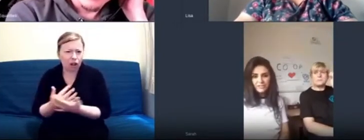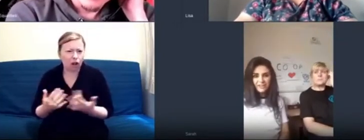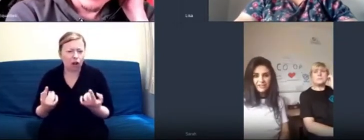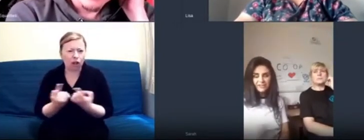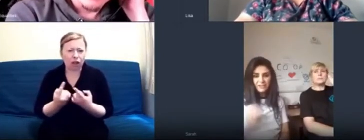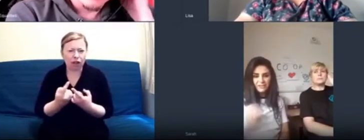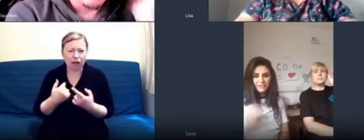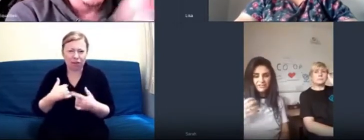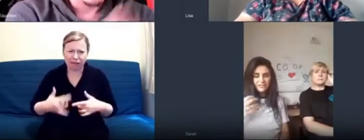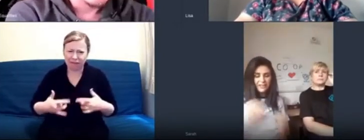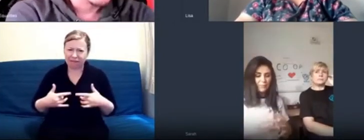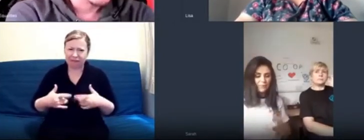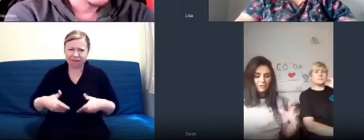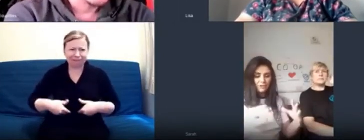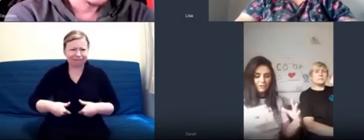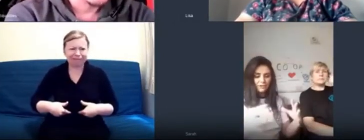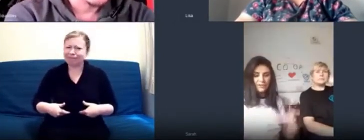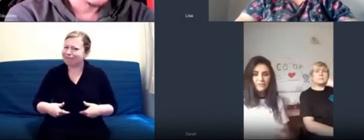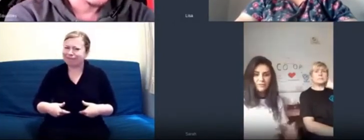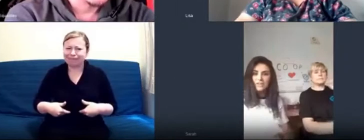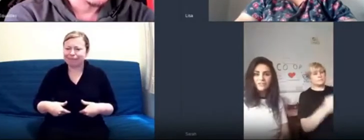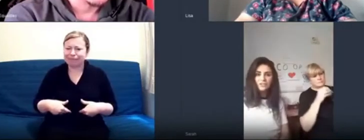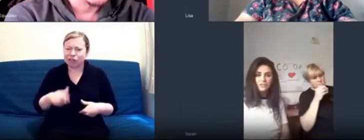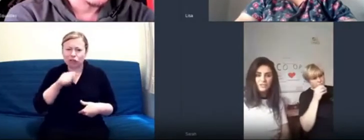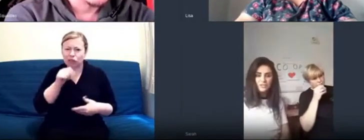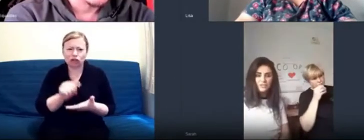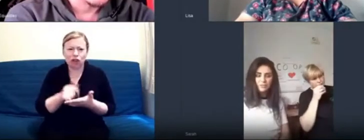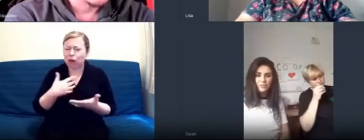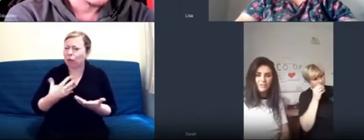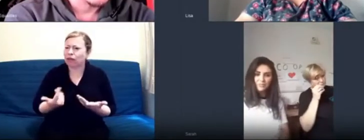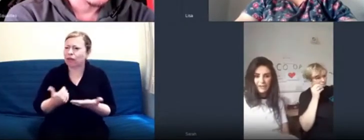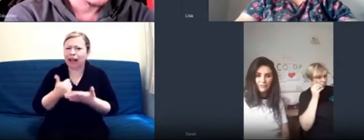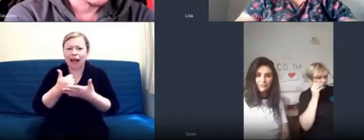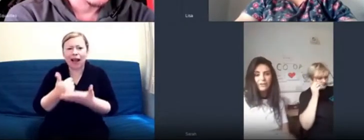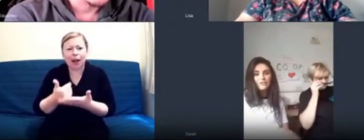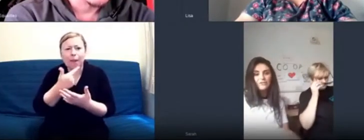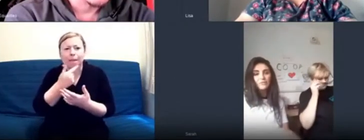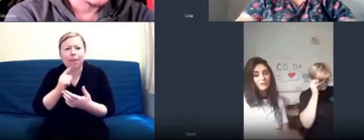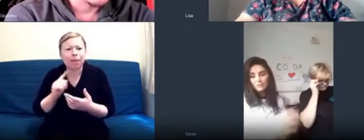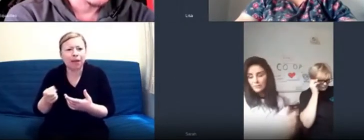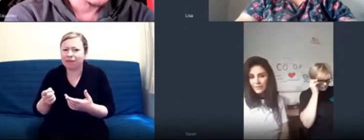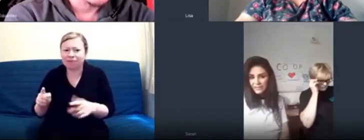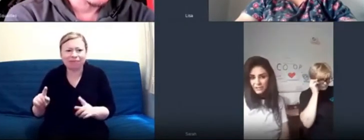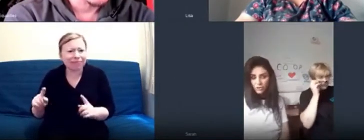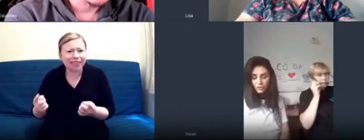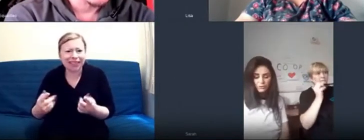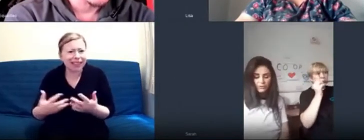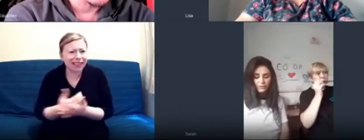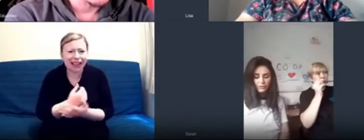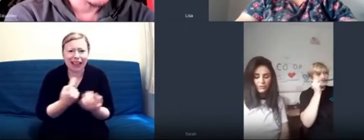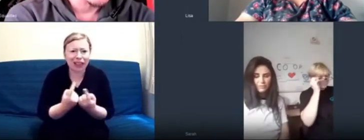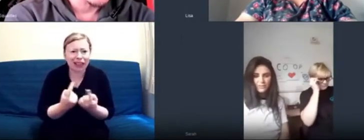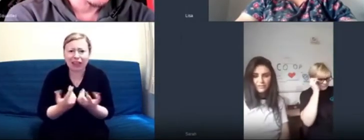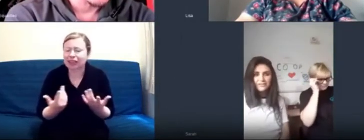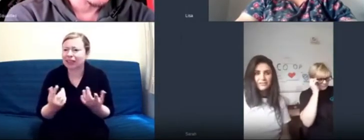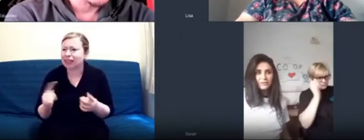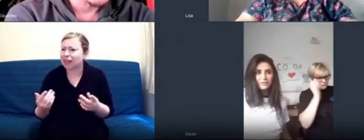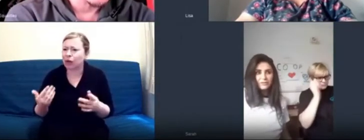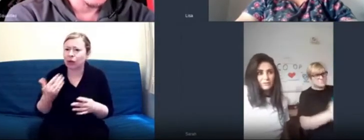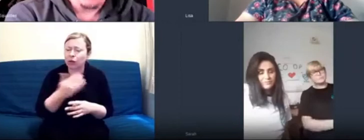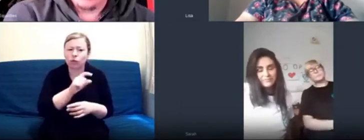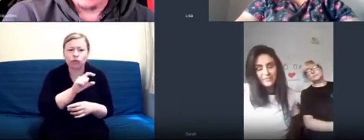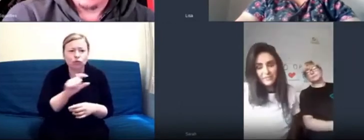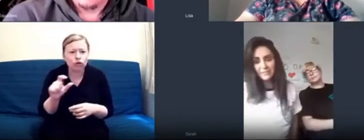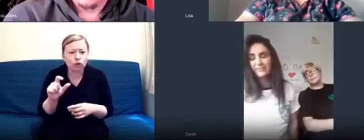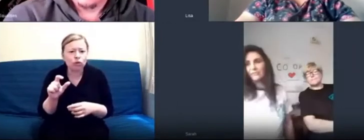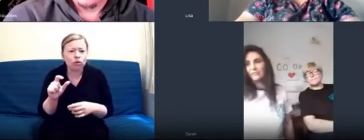where I really wanted to then tap into and cater for individuals that were being deprived being able to maybe get to the shops, whether that be,